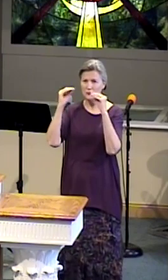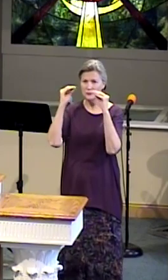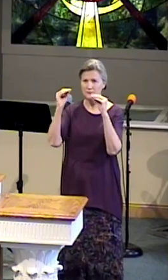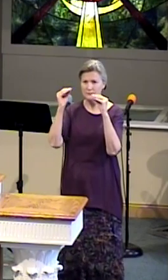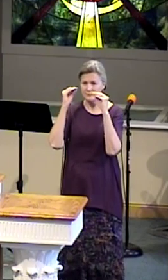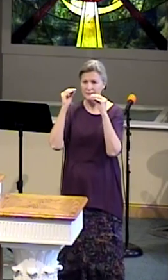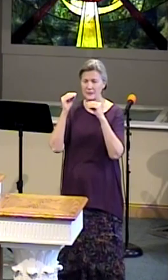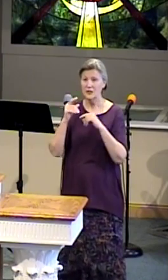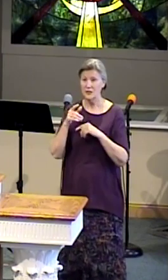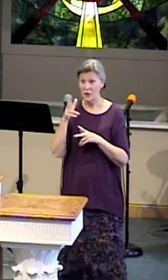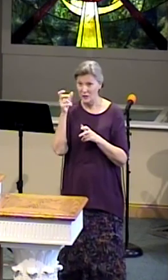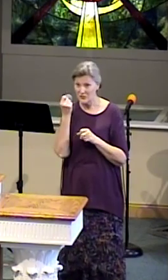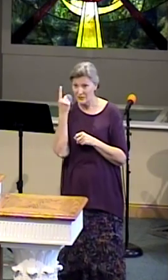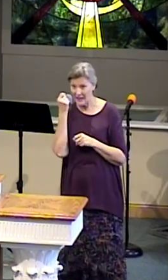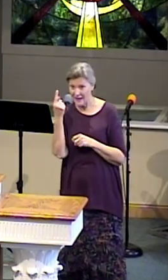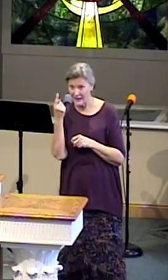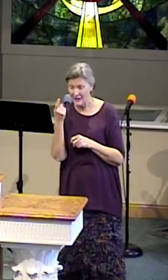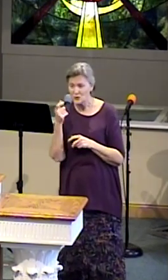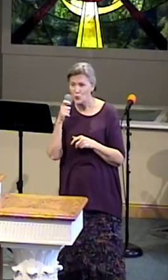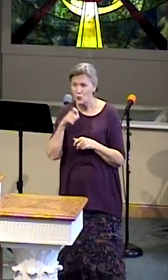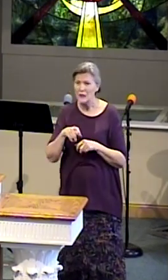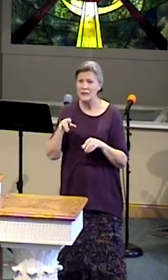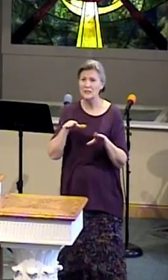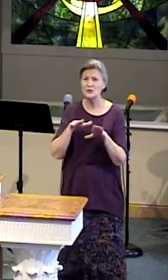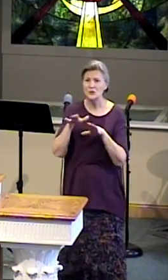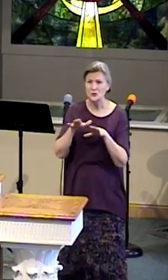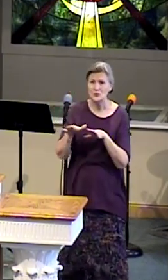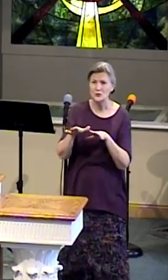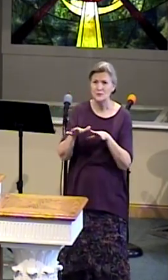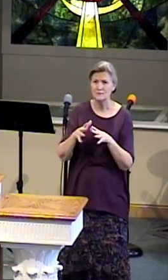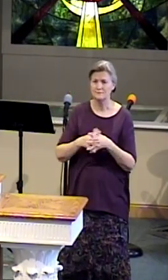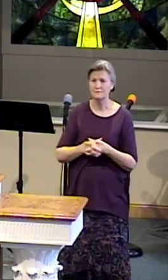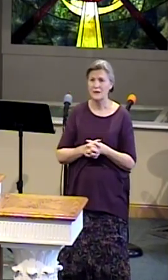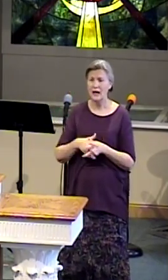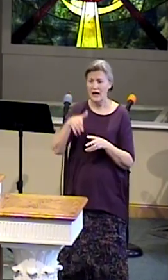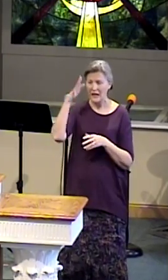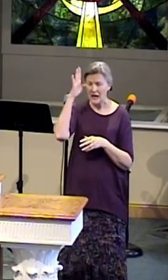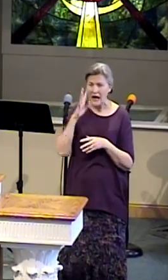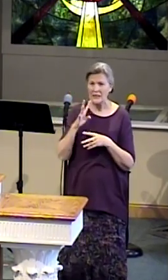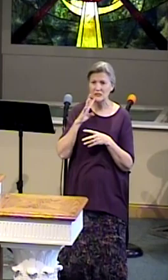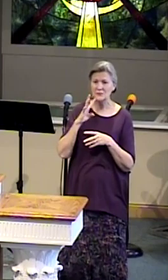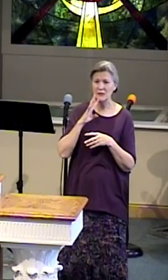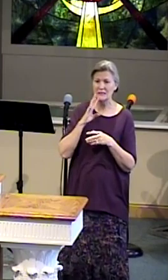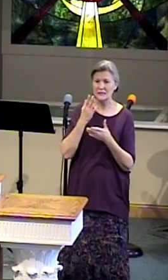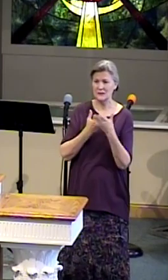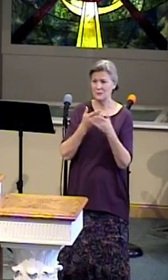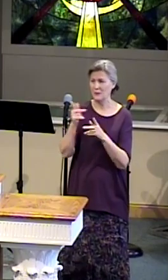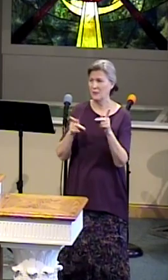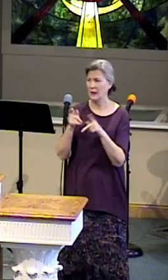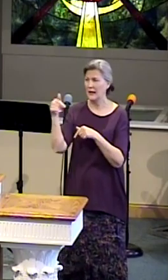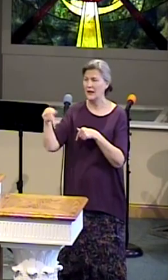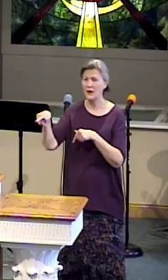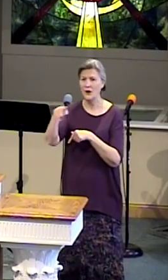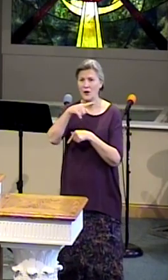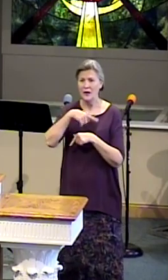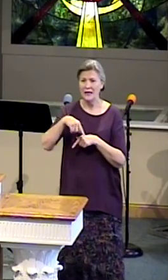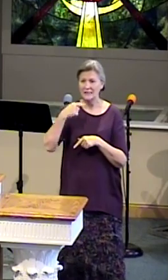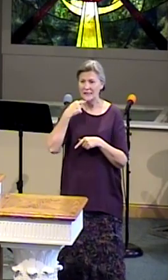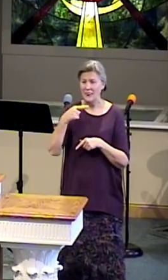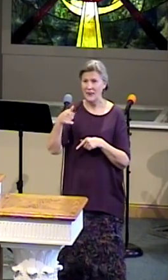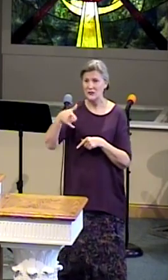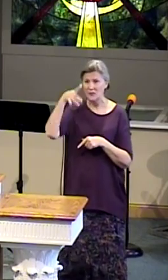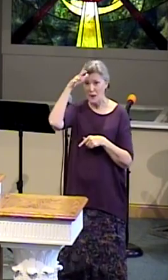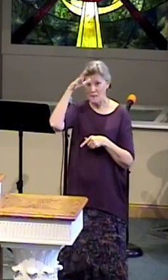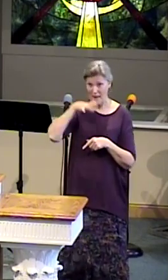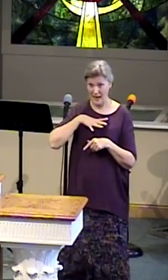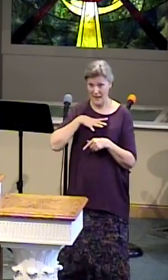Do you hear me? That's what we've got to do. God is speaking to some people here today, and he's saying there's a man